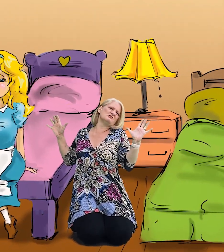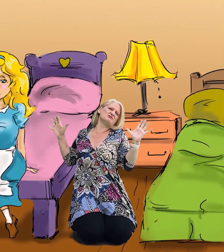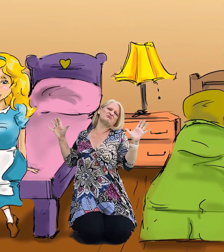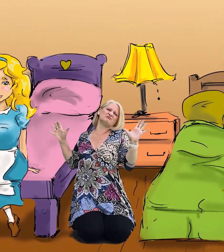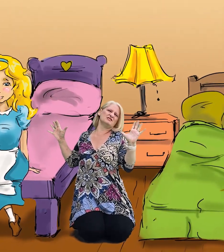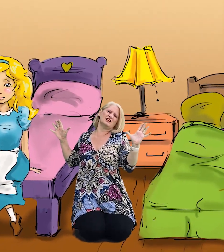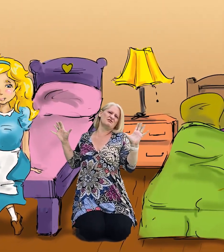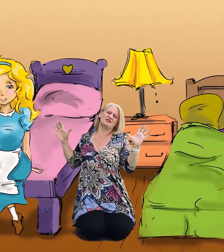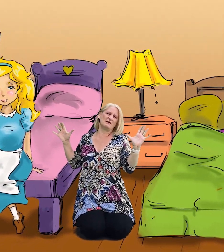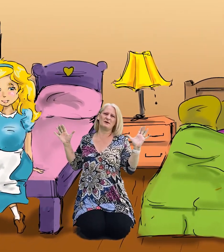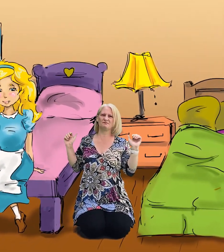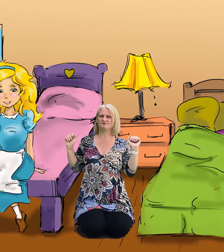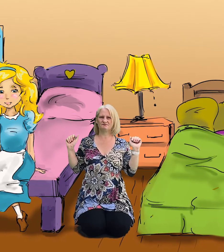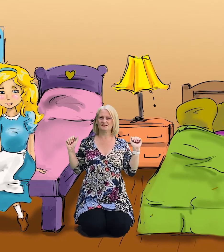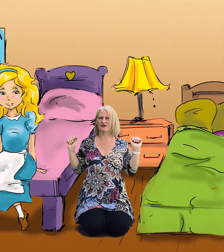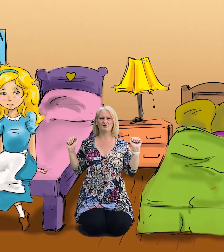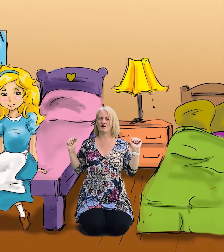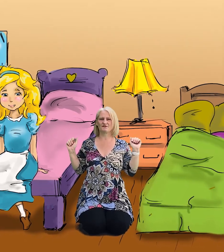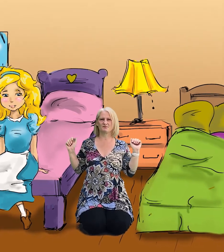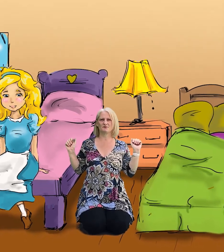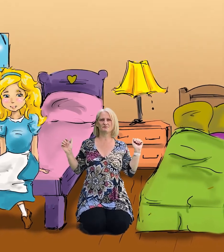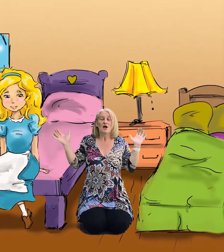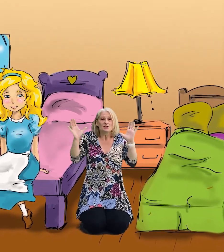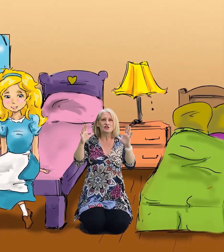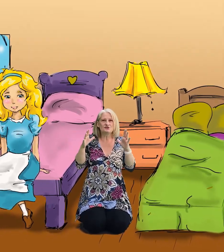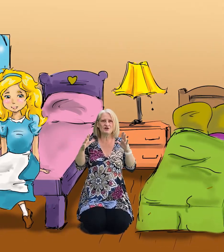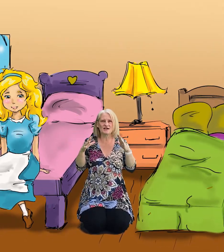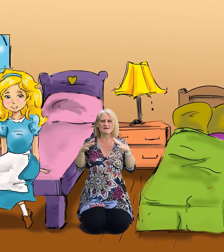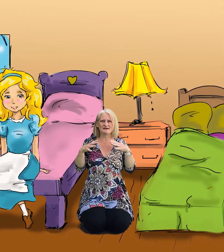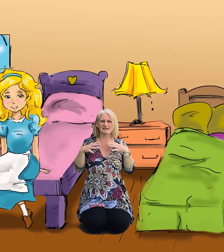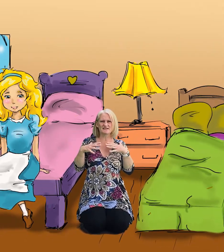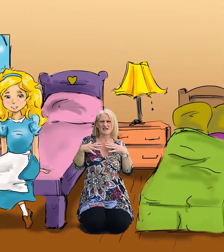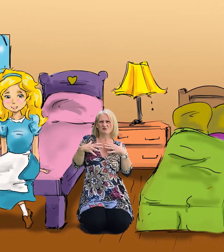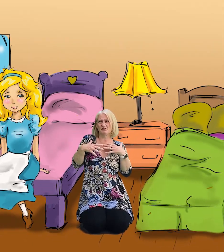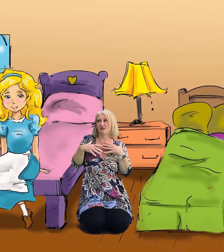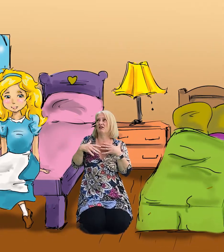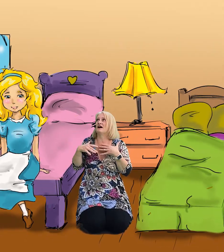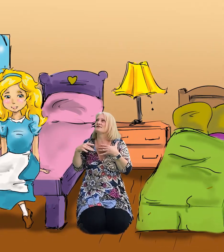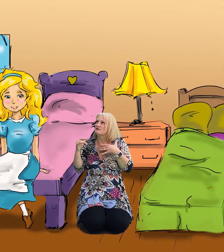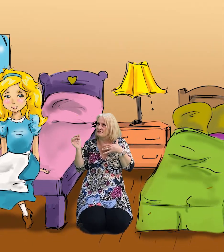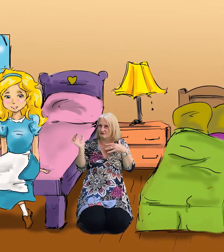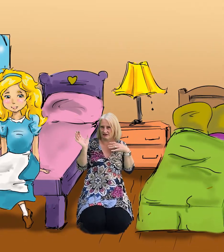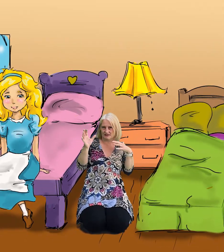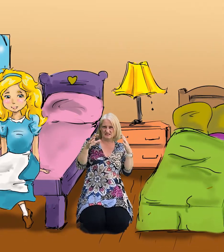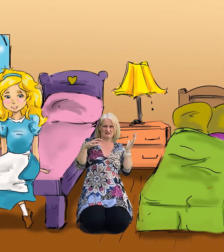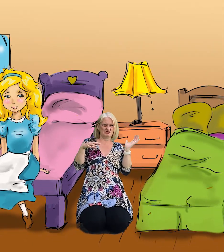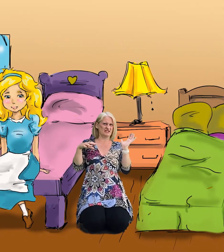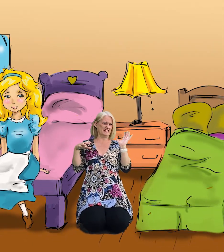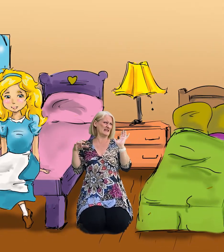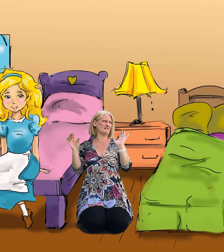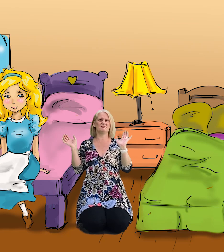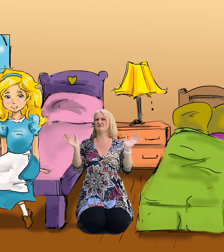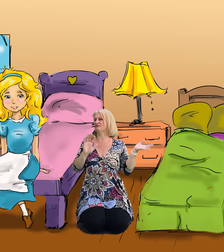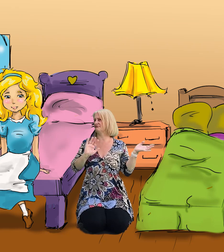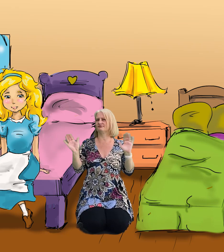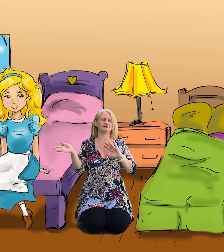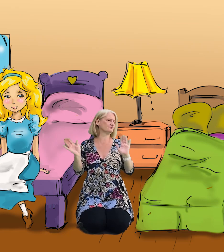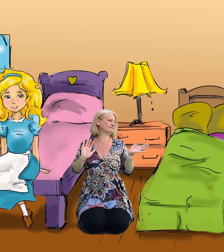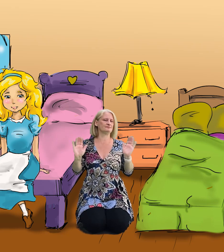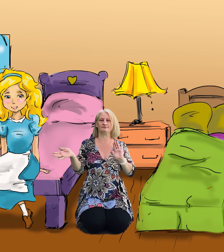no, not that one. Not comfortable. She tries the middle-sized one. Oh, that's all squishy and squashy again. mmm, mmm.